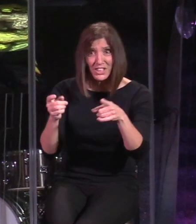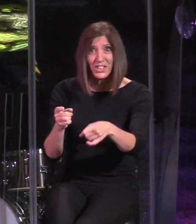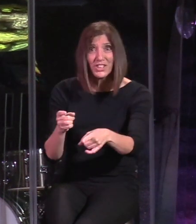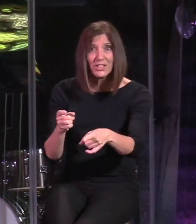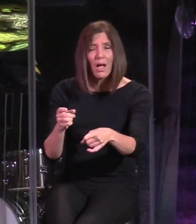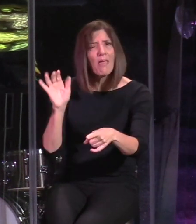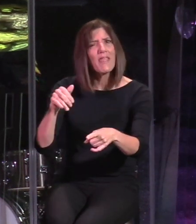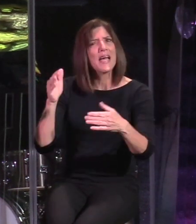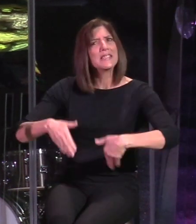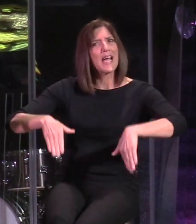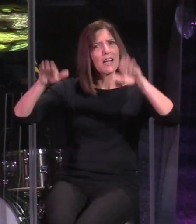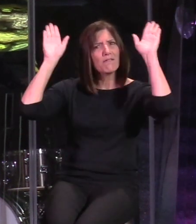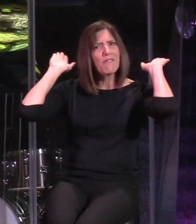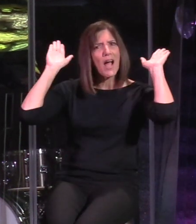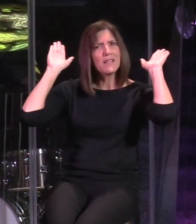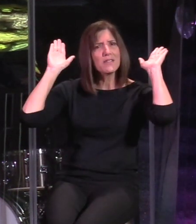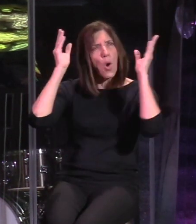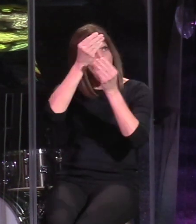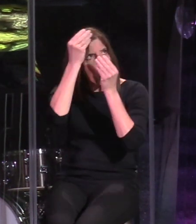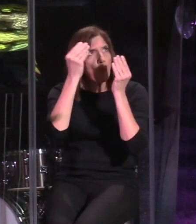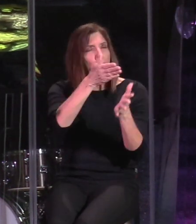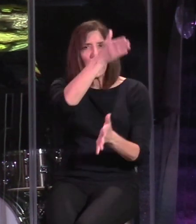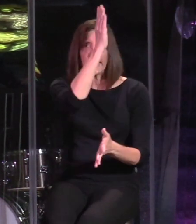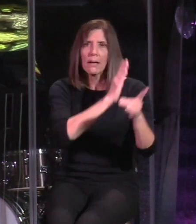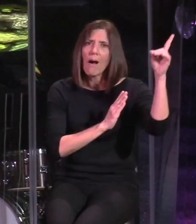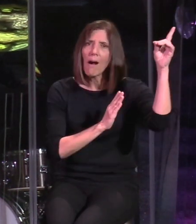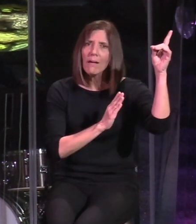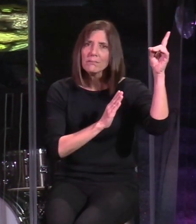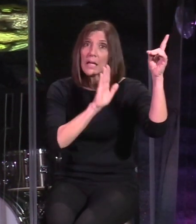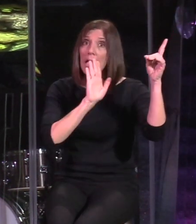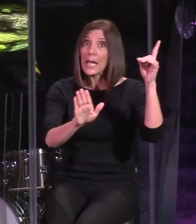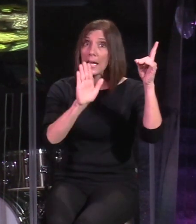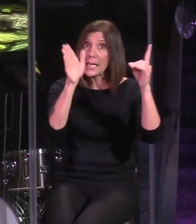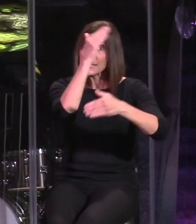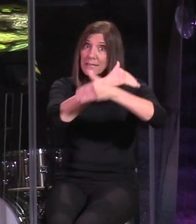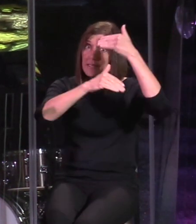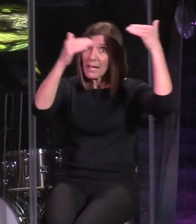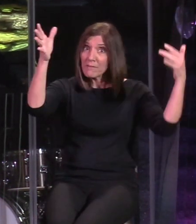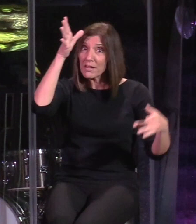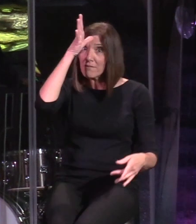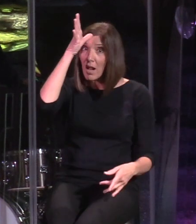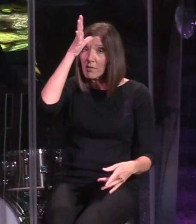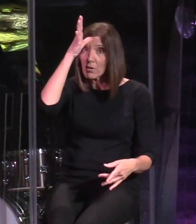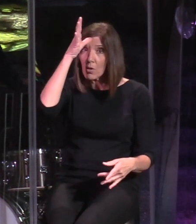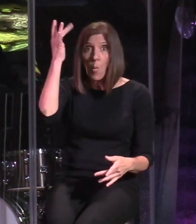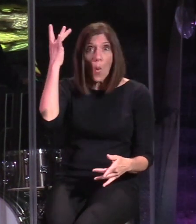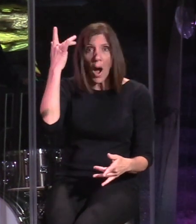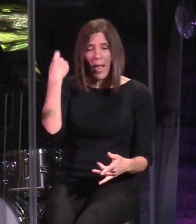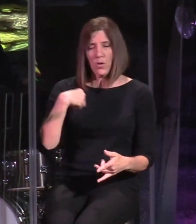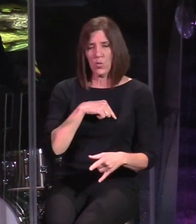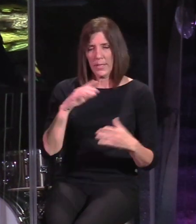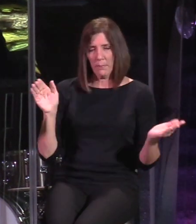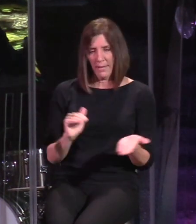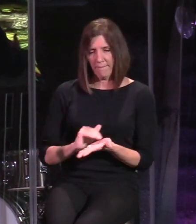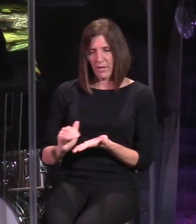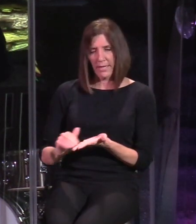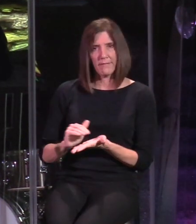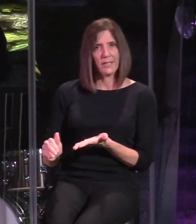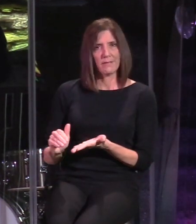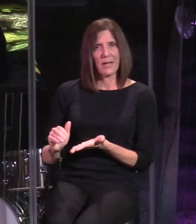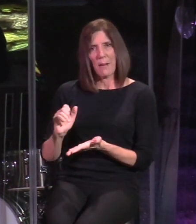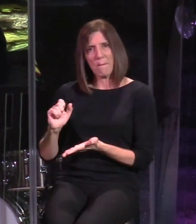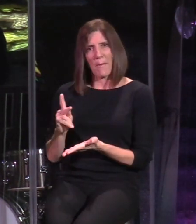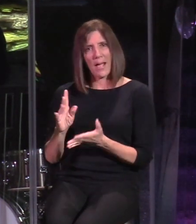was an act of worshipful obedience to his heavenly Father so that we might be forgiven and brought back into a